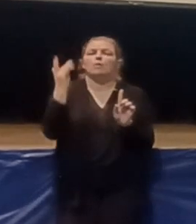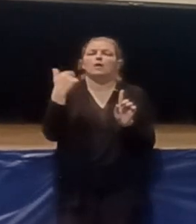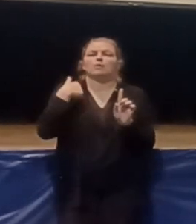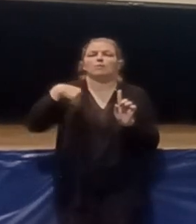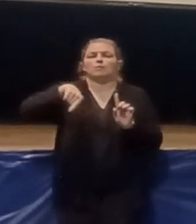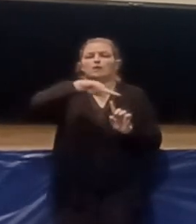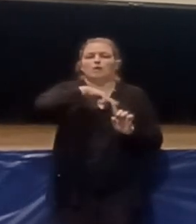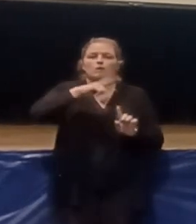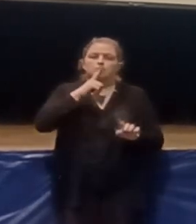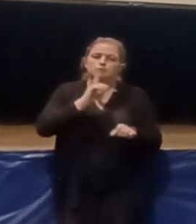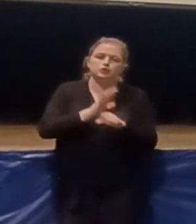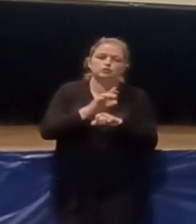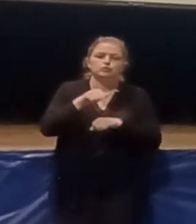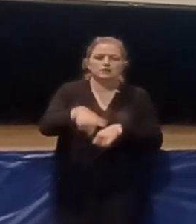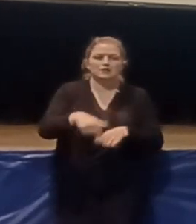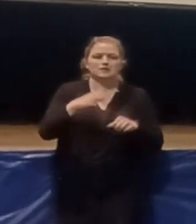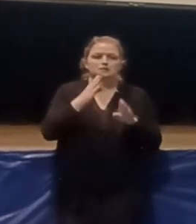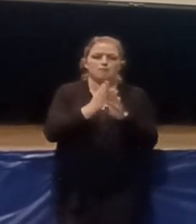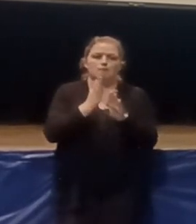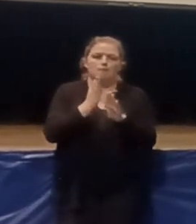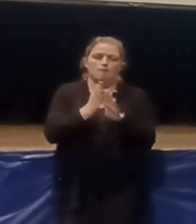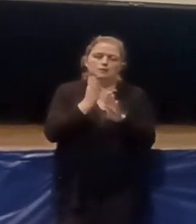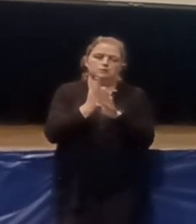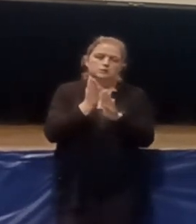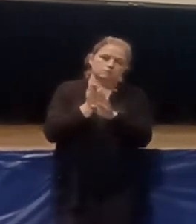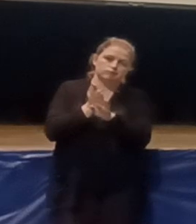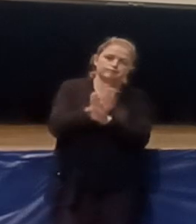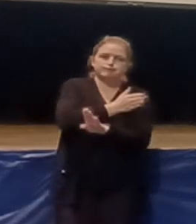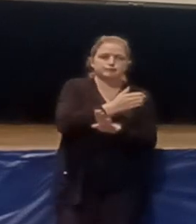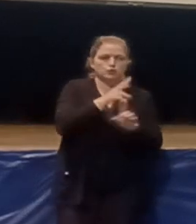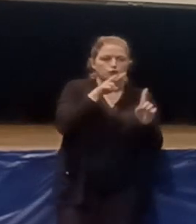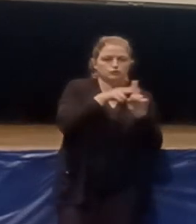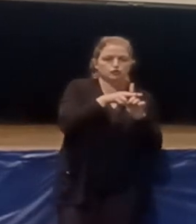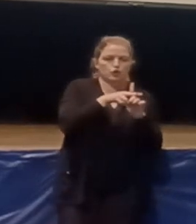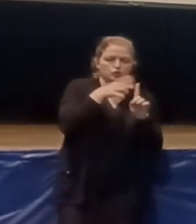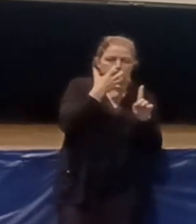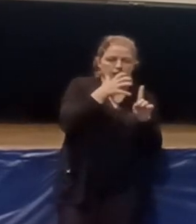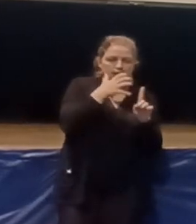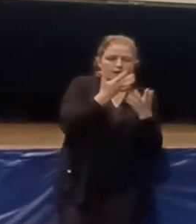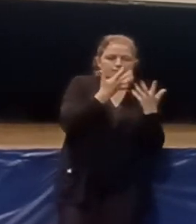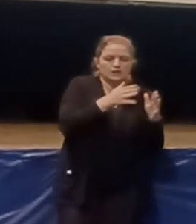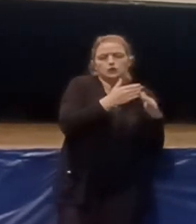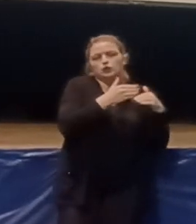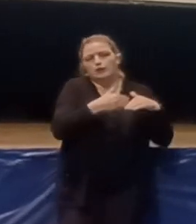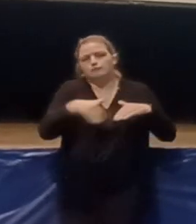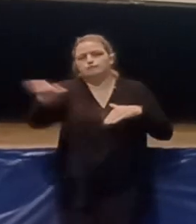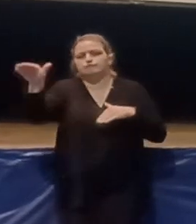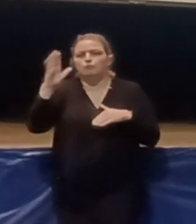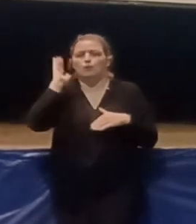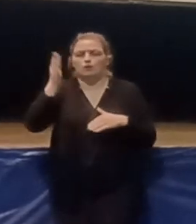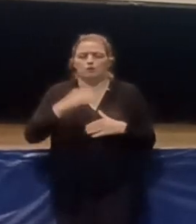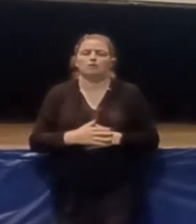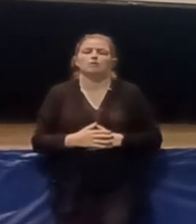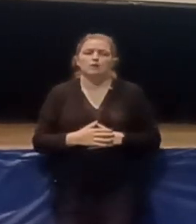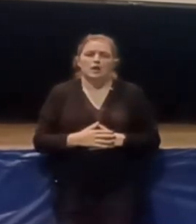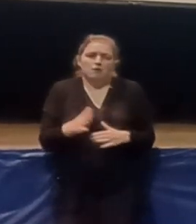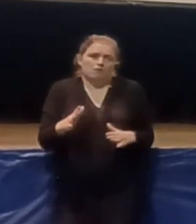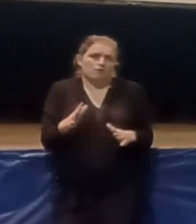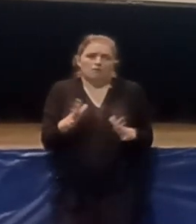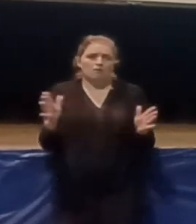we're ensuring the buses can precondition on those cool mornings on the charger. And most of them will frankly have been on the